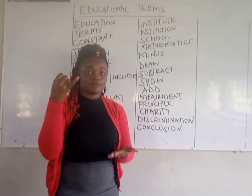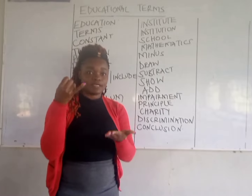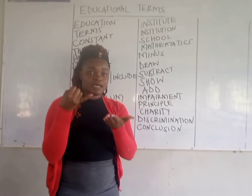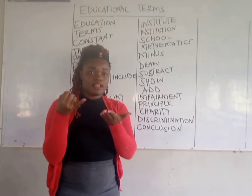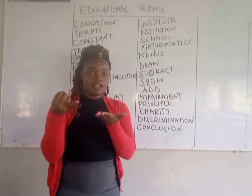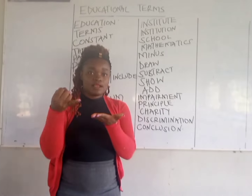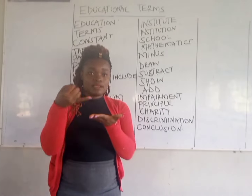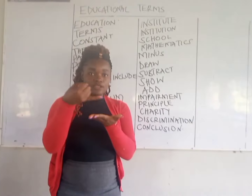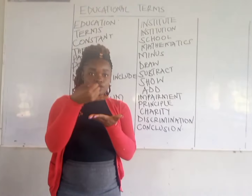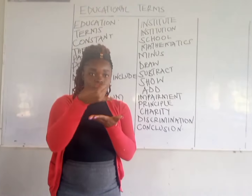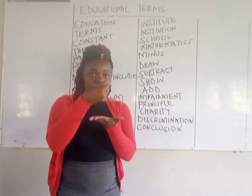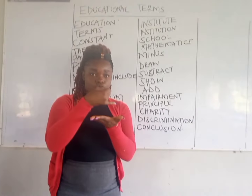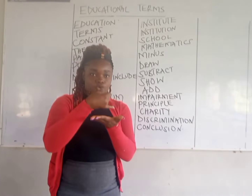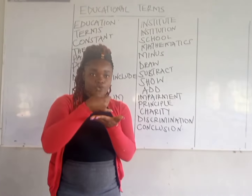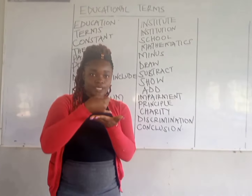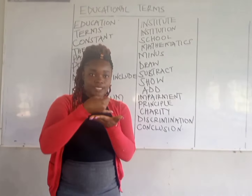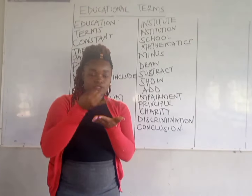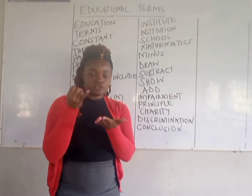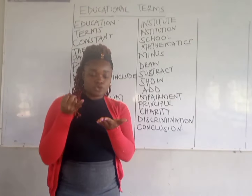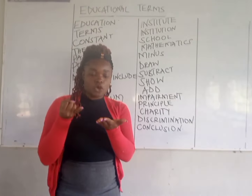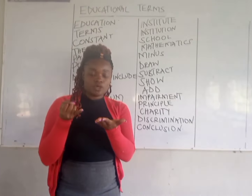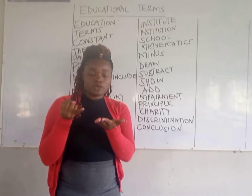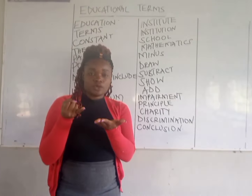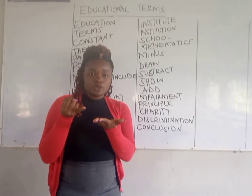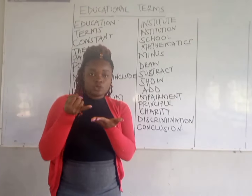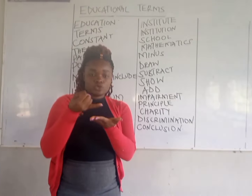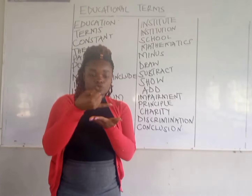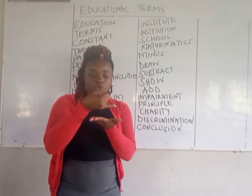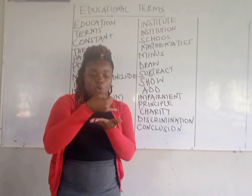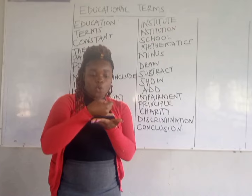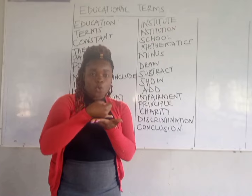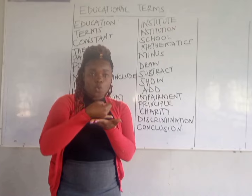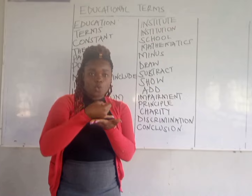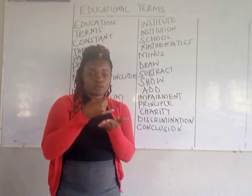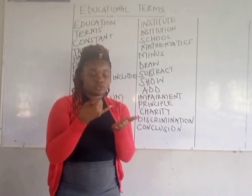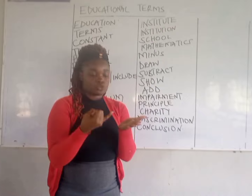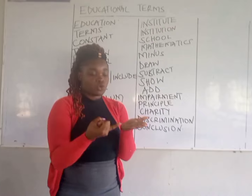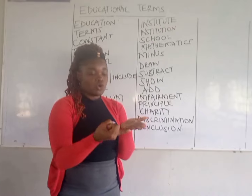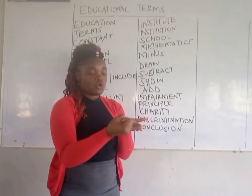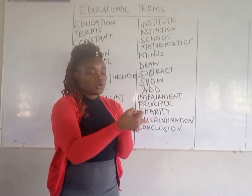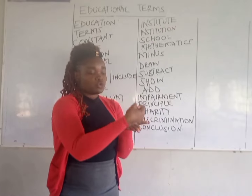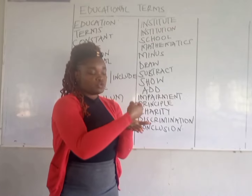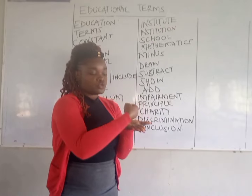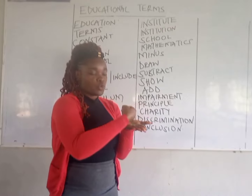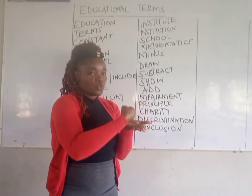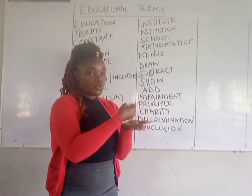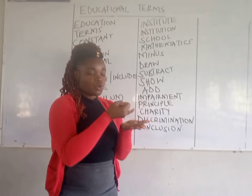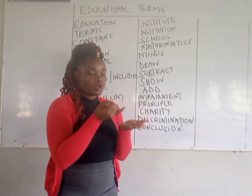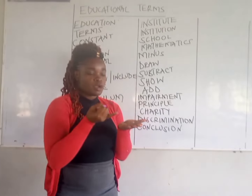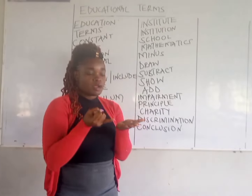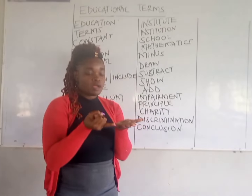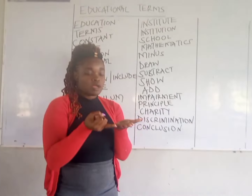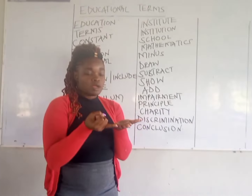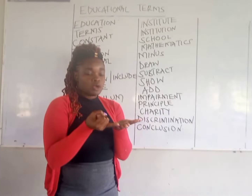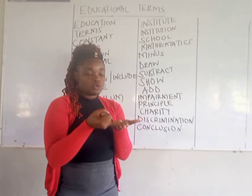finger, like here, drawing. Draw, draw. So, draw.